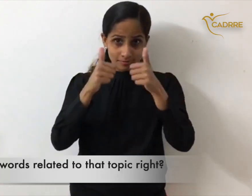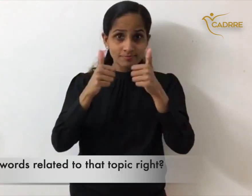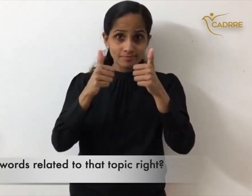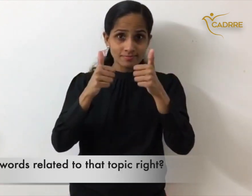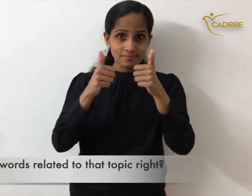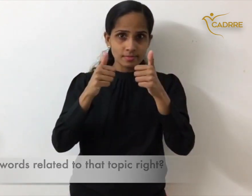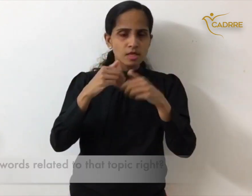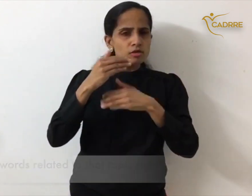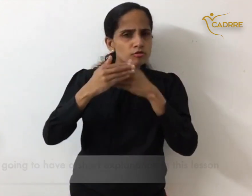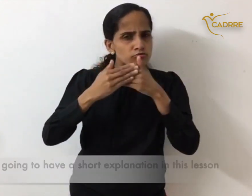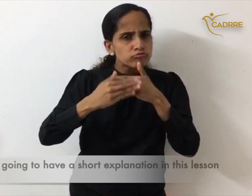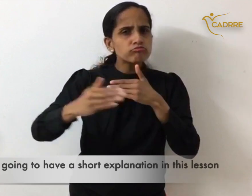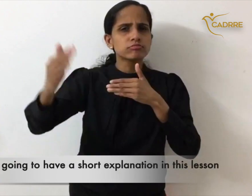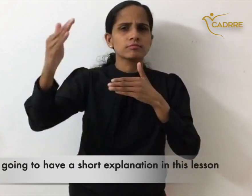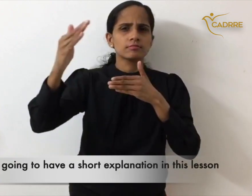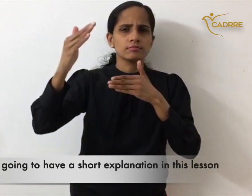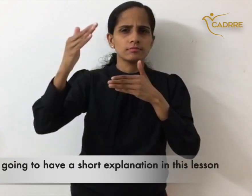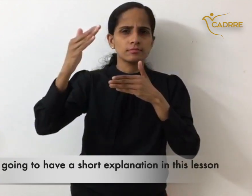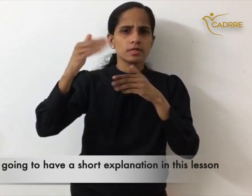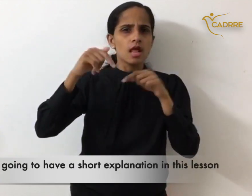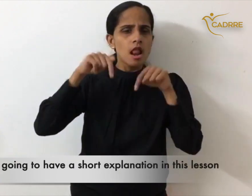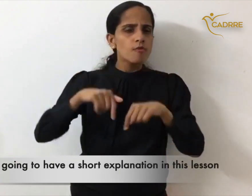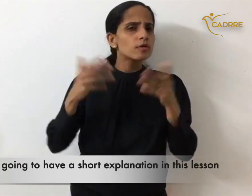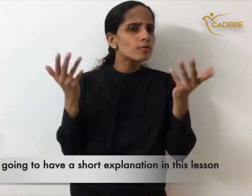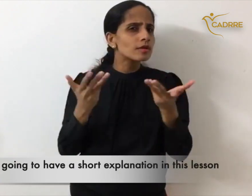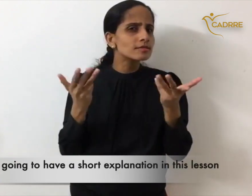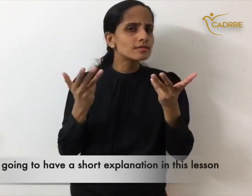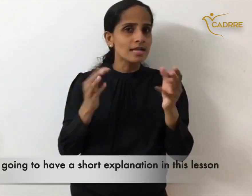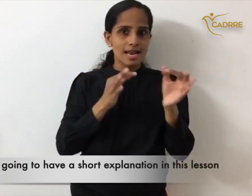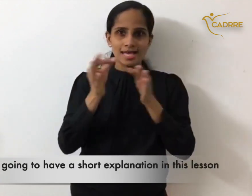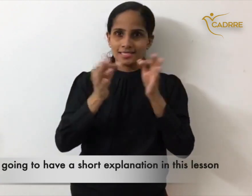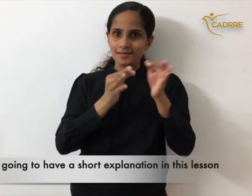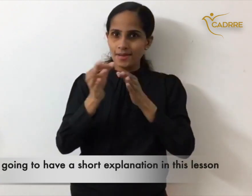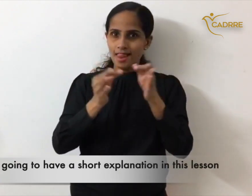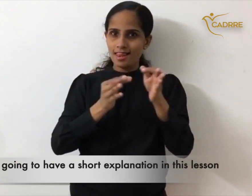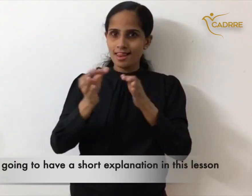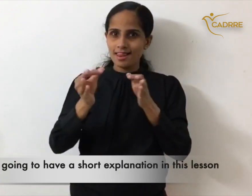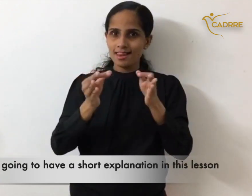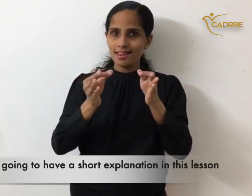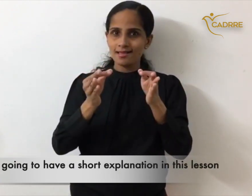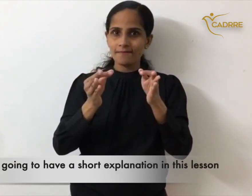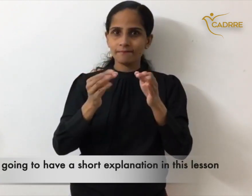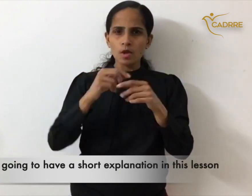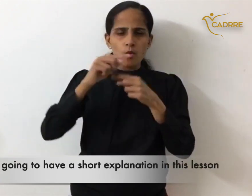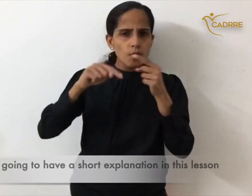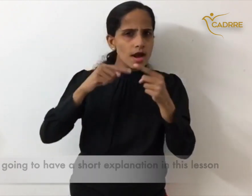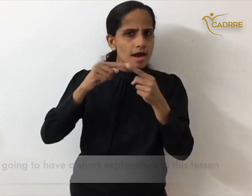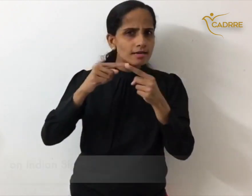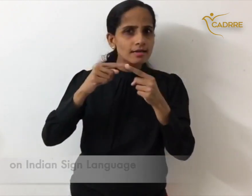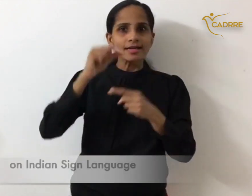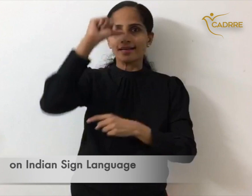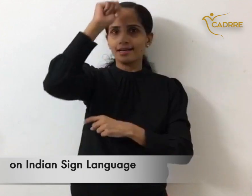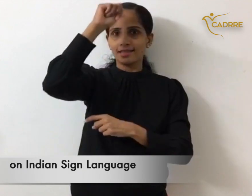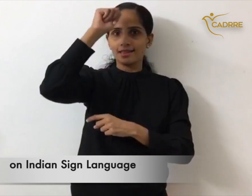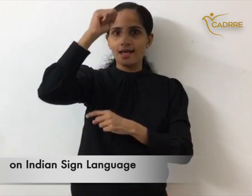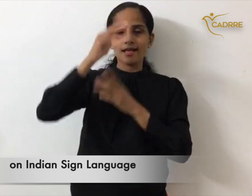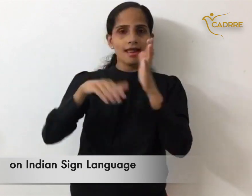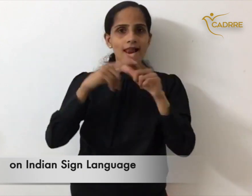that topic, right? But now, we are going to have a short explanation in this lesson